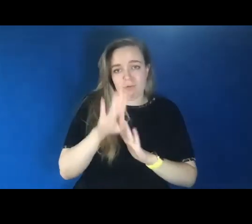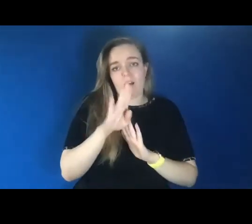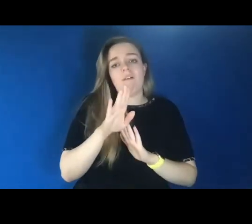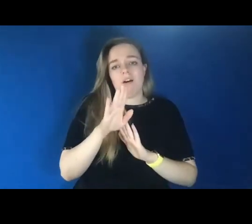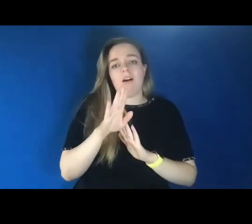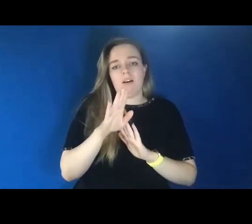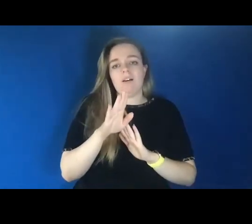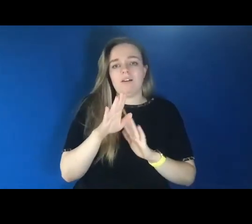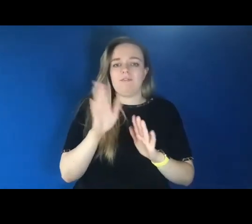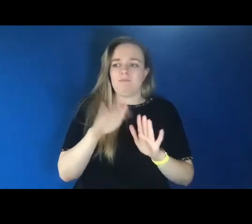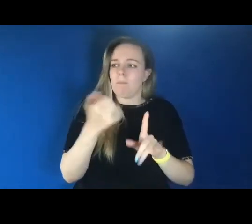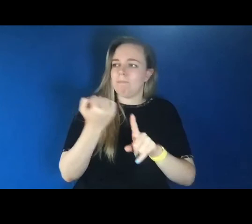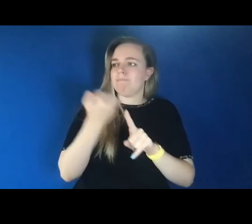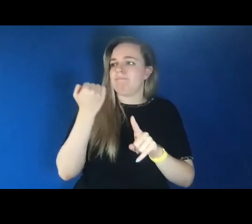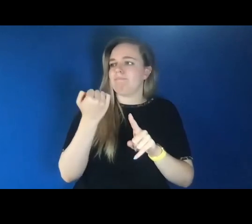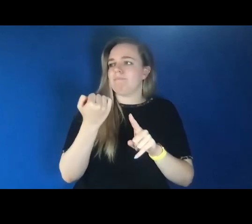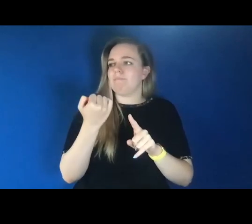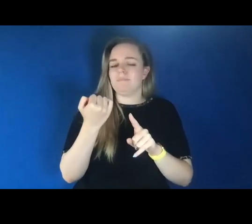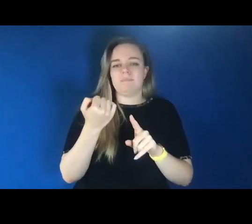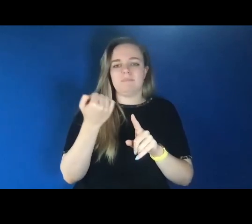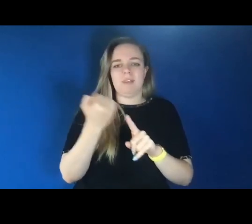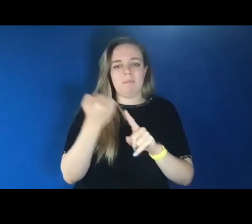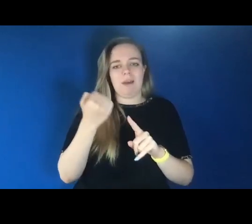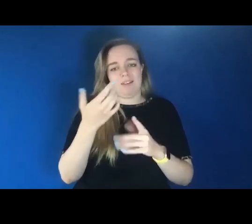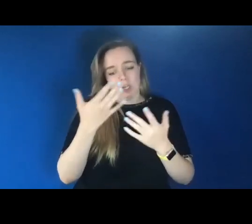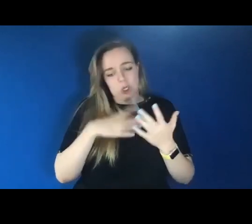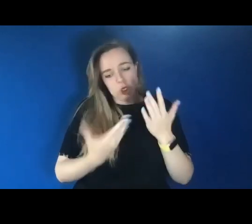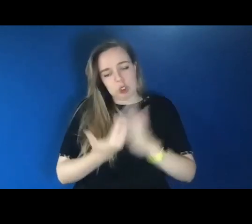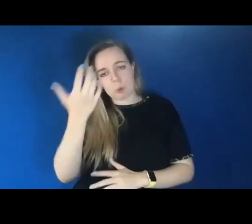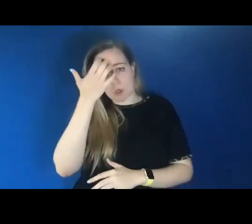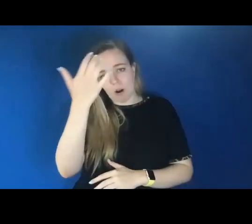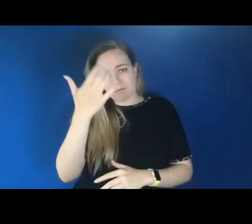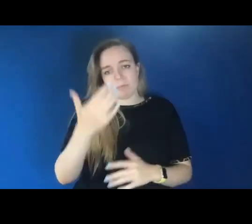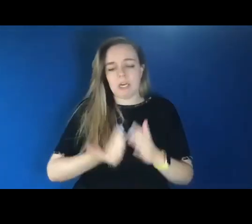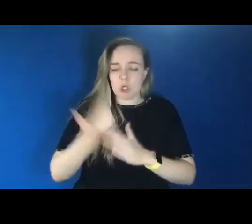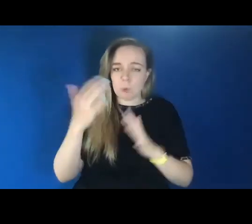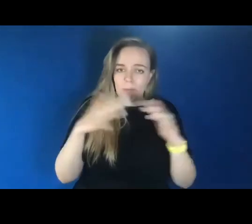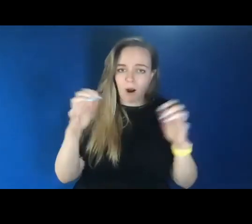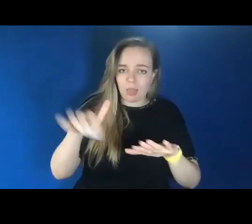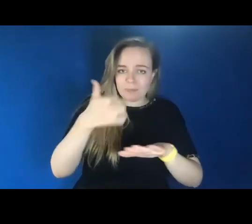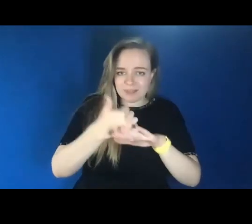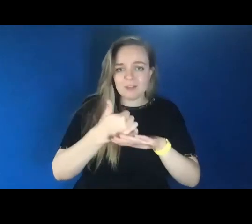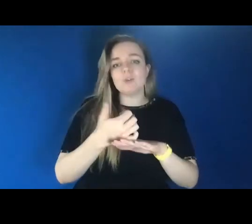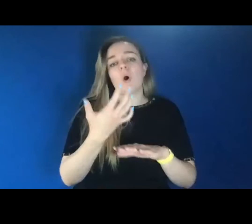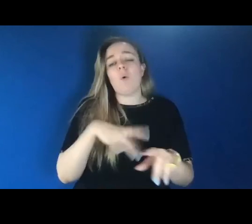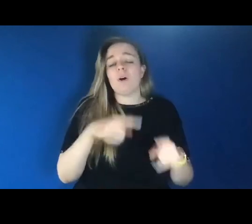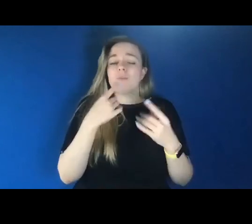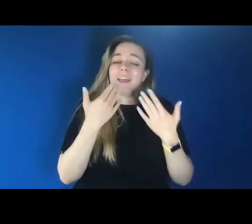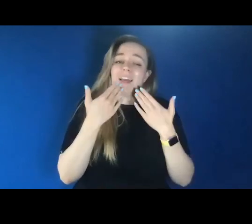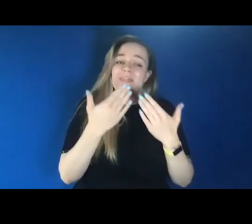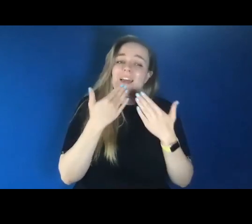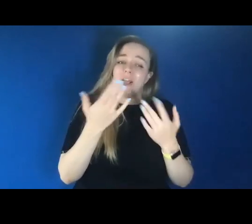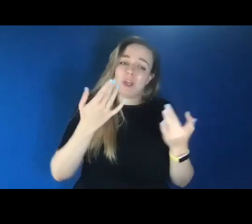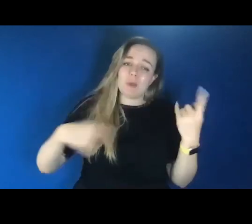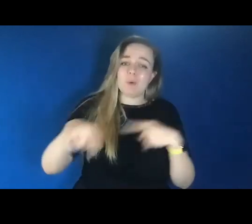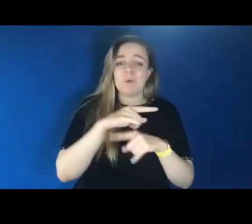impacts of this pandemic, and especially as we get a new Scottish government and a new Scottish Parliament. So it just remains to say thank you so much